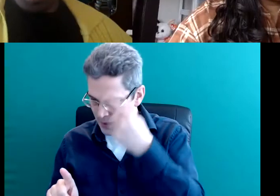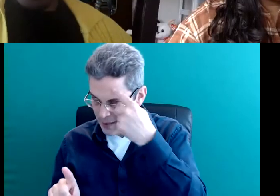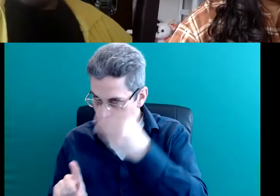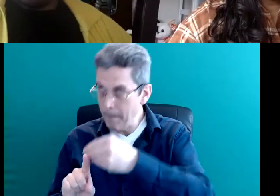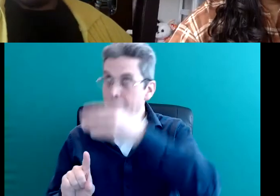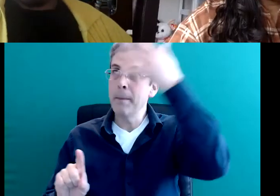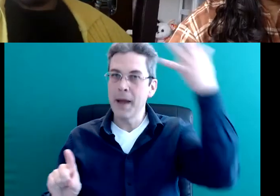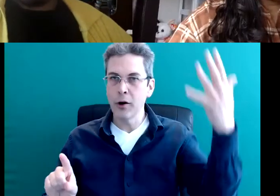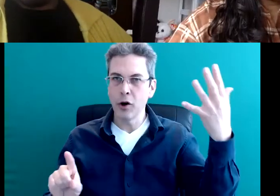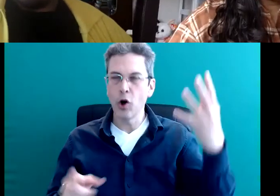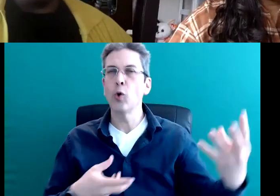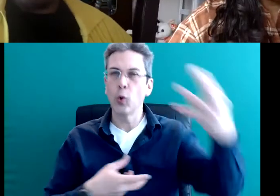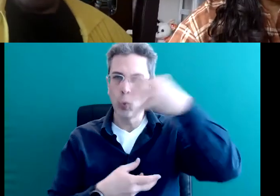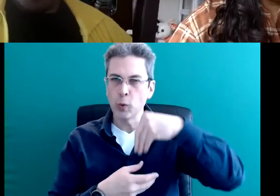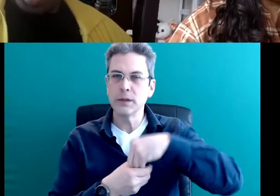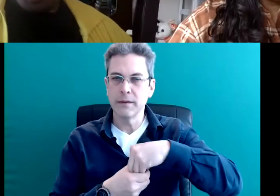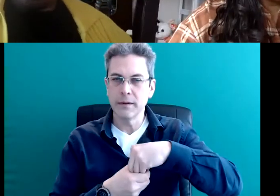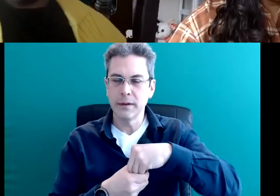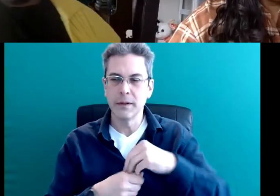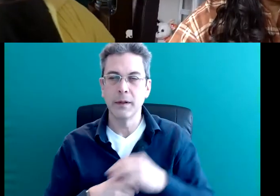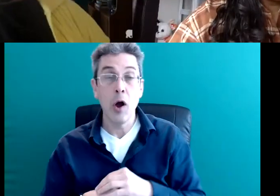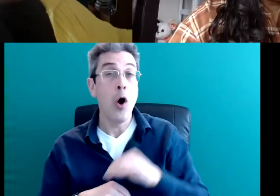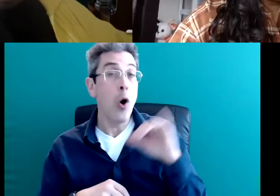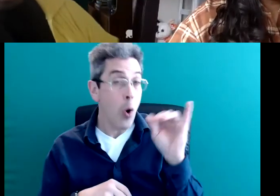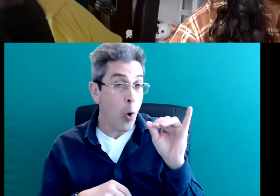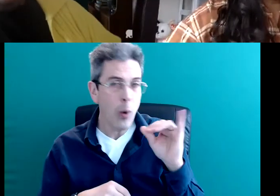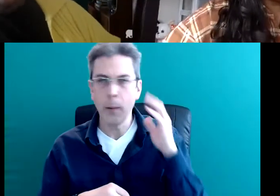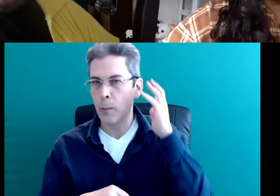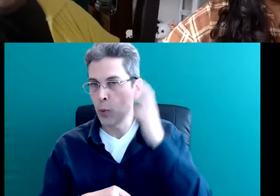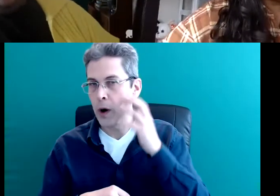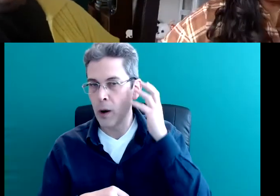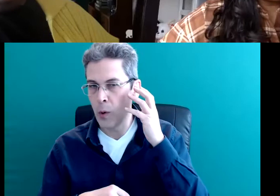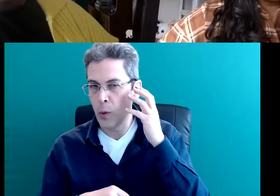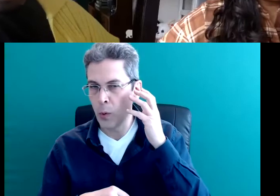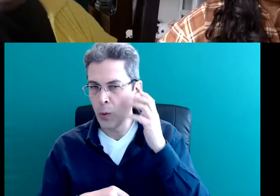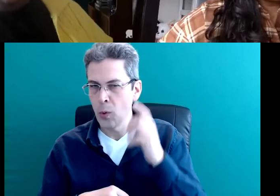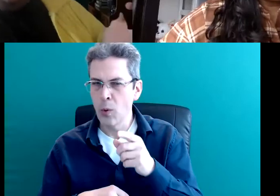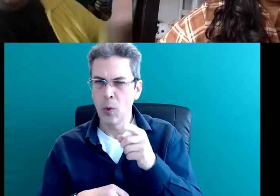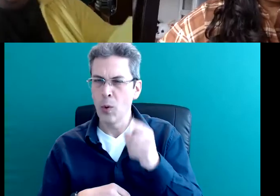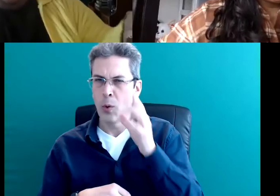inclusively. And also think brown, because why can't I use a paper towel?